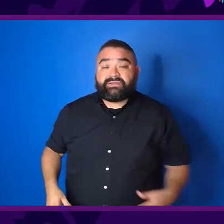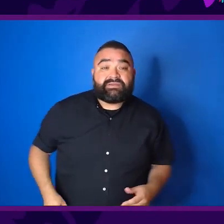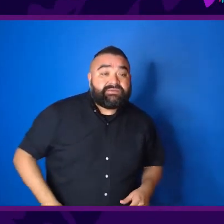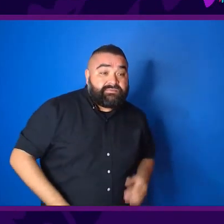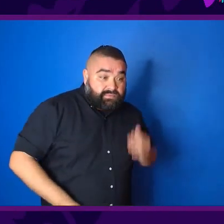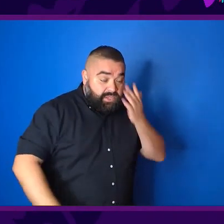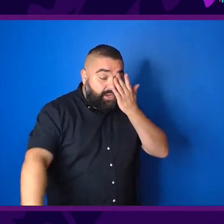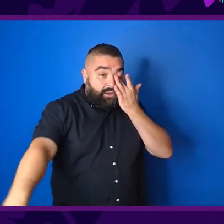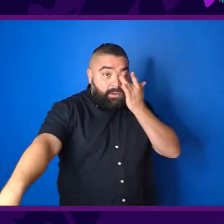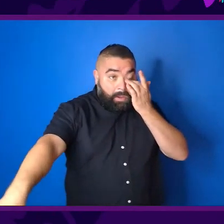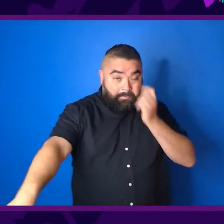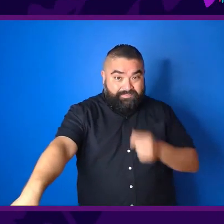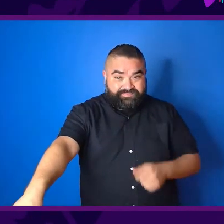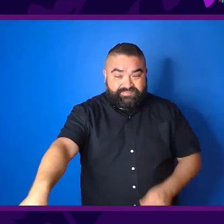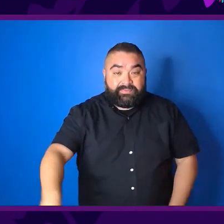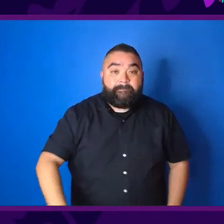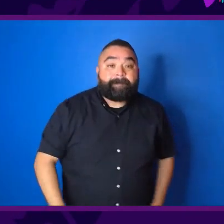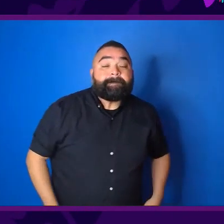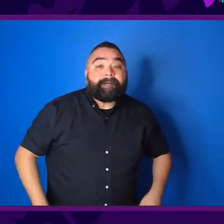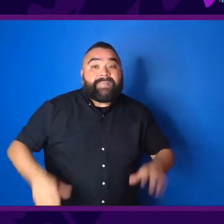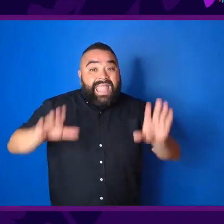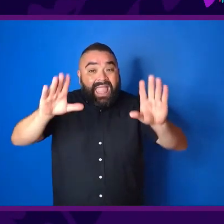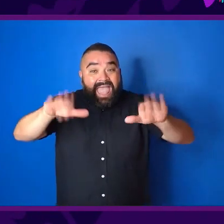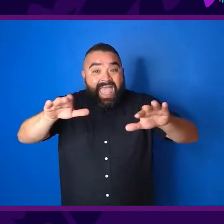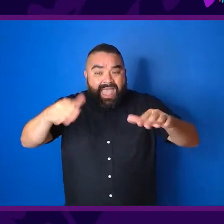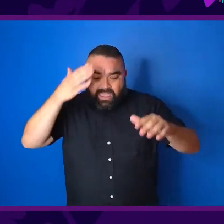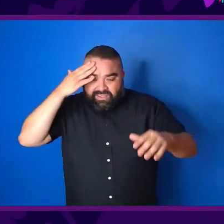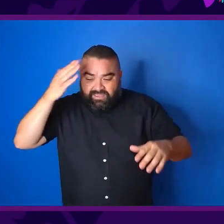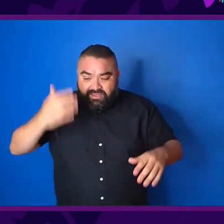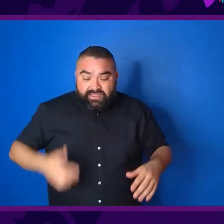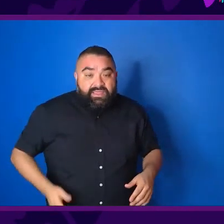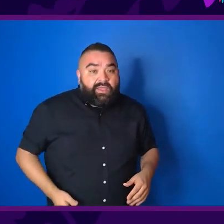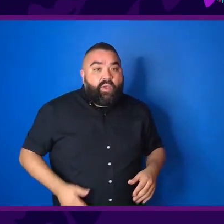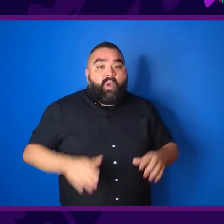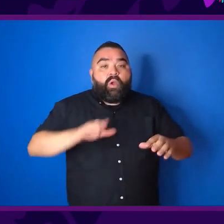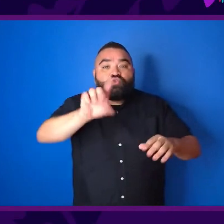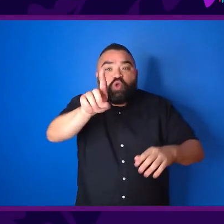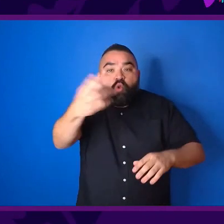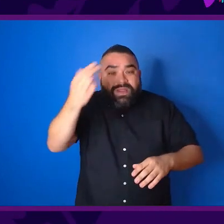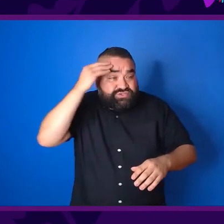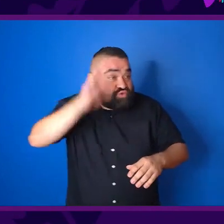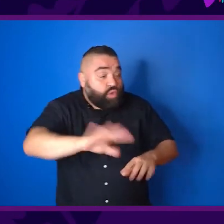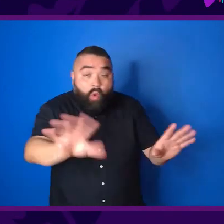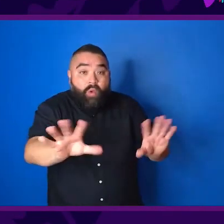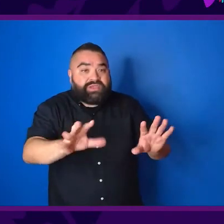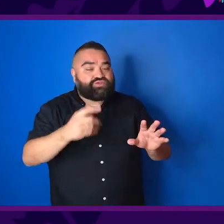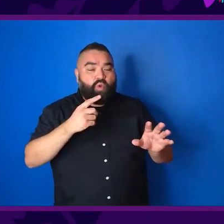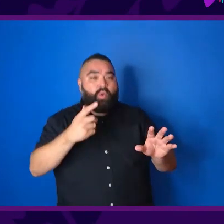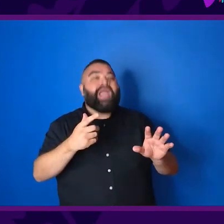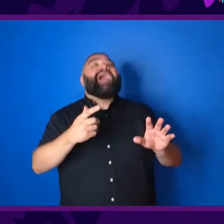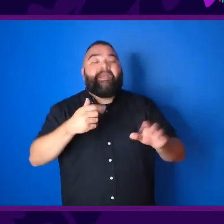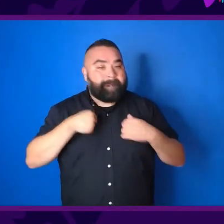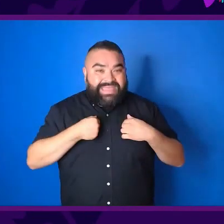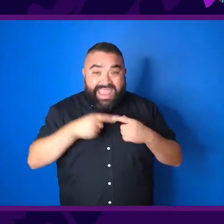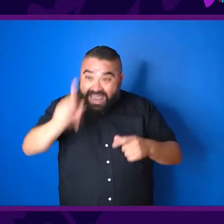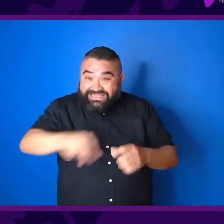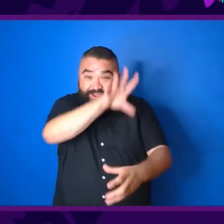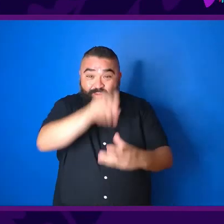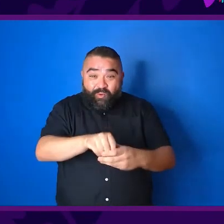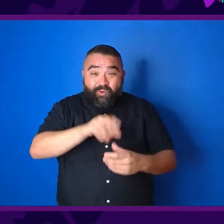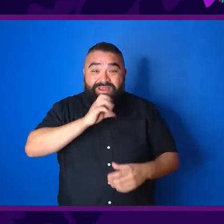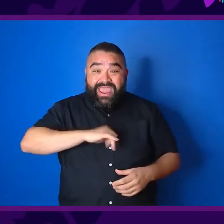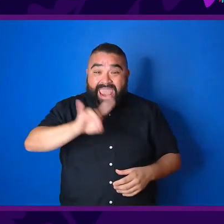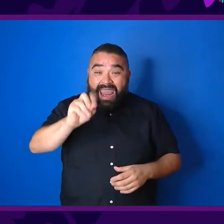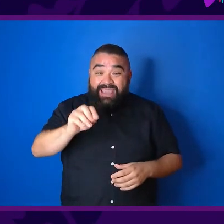Oh my God, Dolores, I can't even believe, I kept saying, I got to jump on Dolores's 80th birthday party. And everybody corrected me